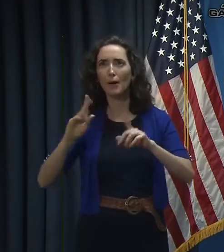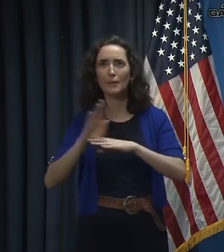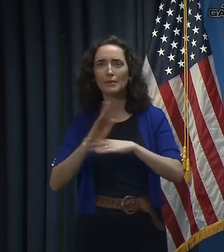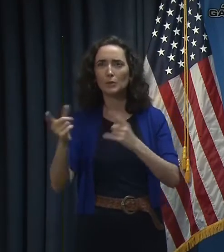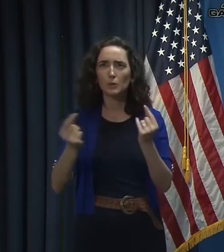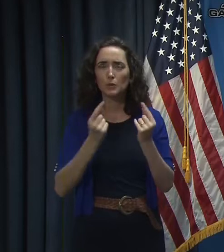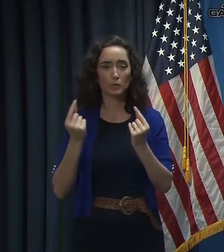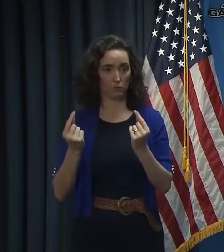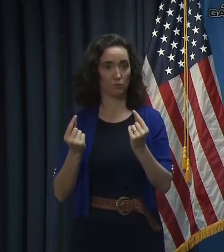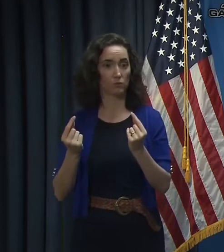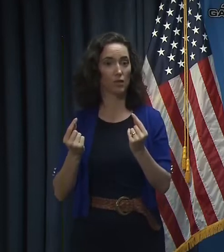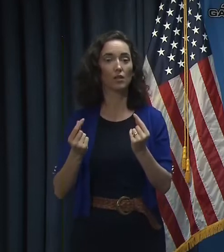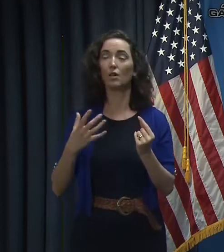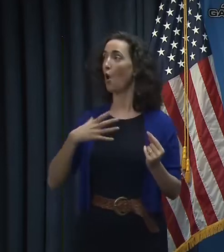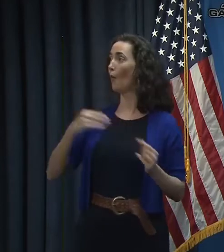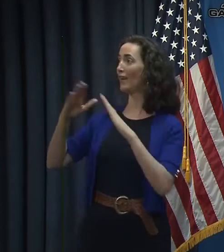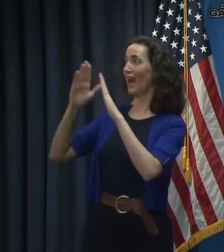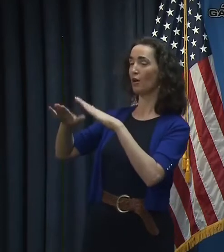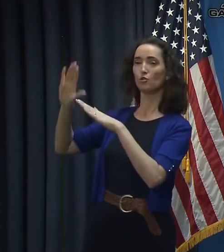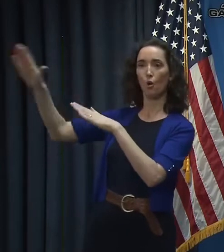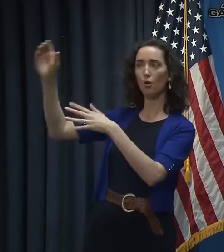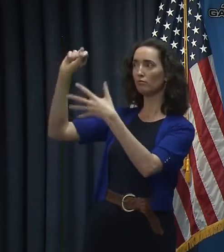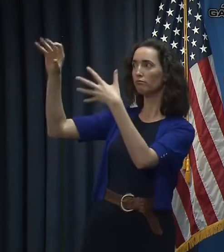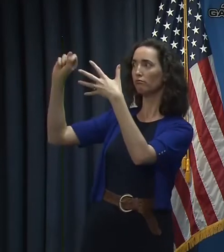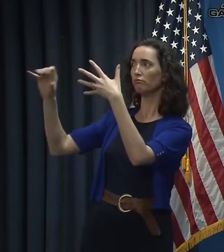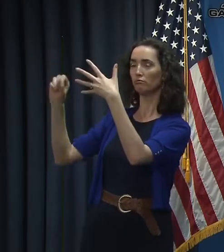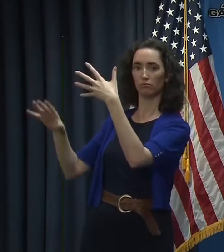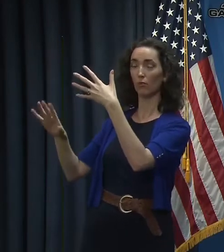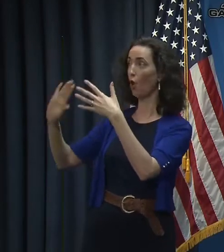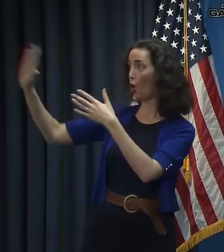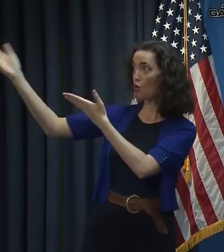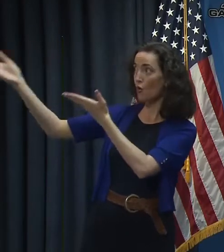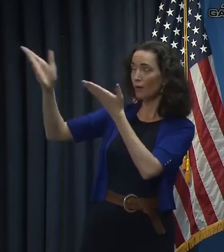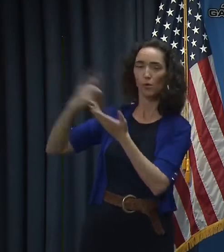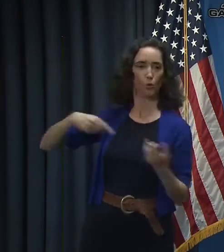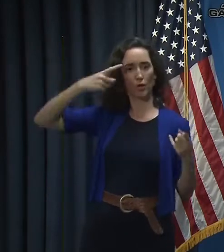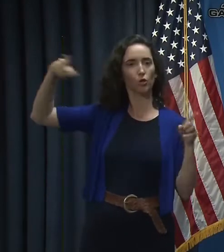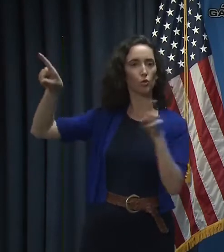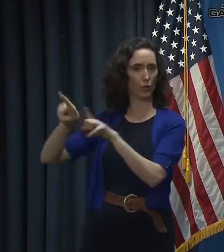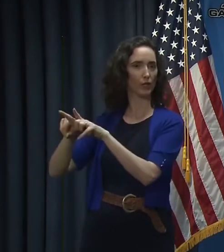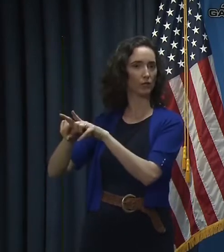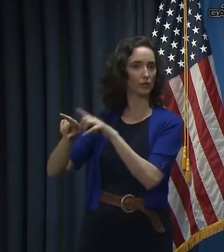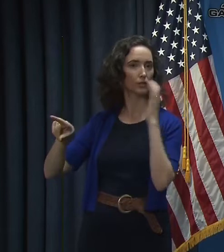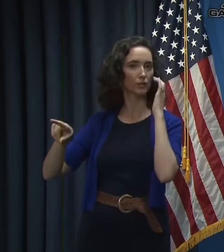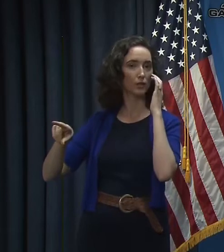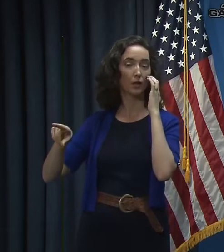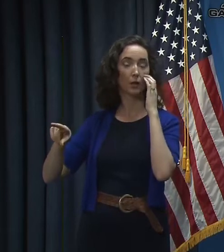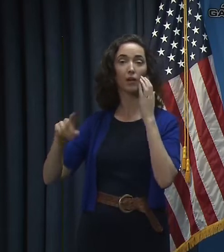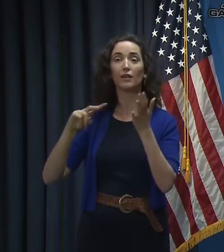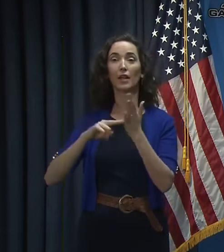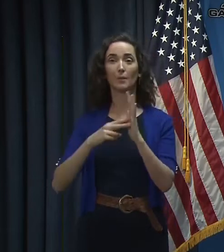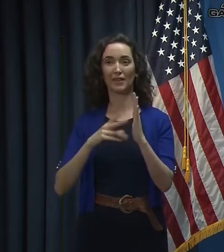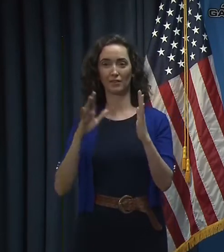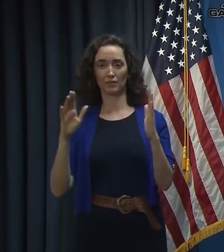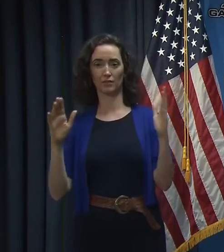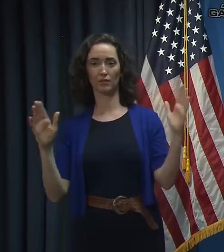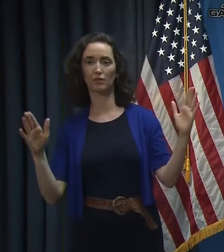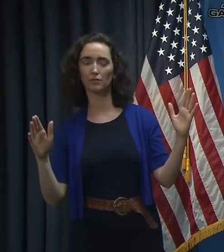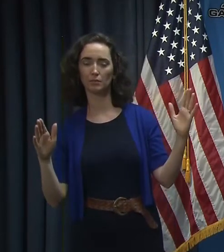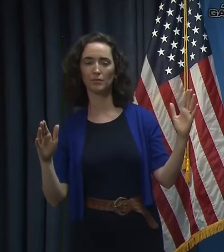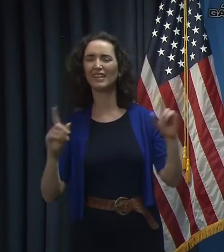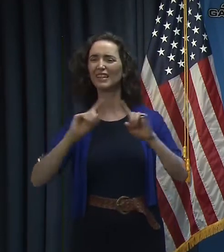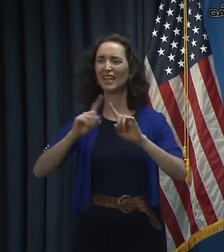of the data that the White House has pointed to. We agreed with the White House recommendations that really it makes sense to look at this continuum of